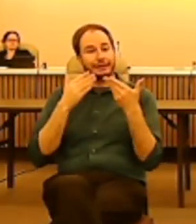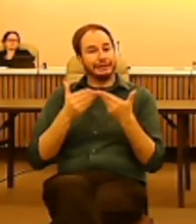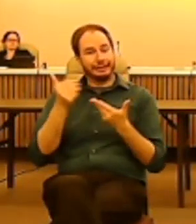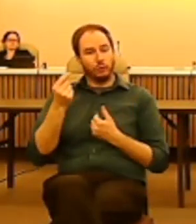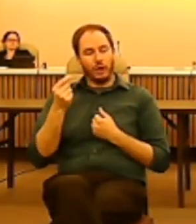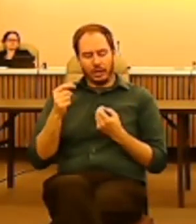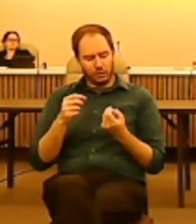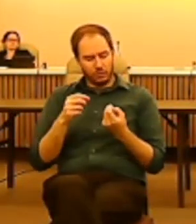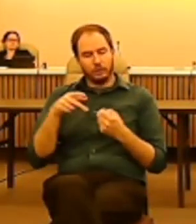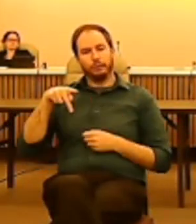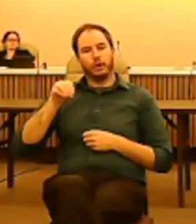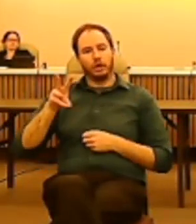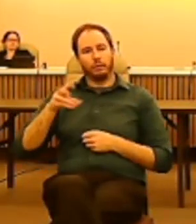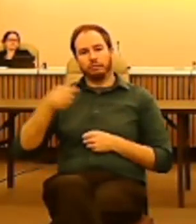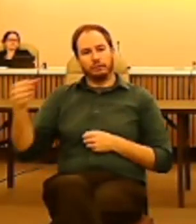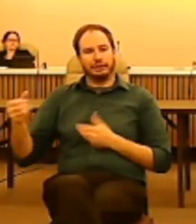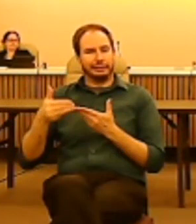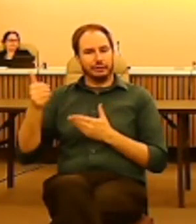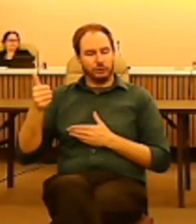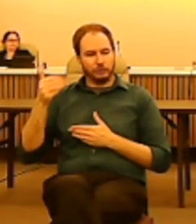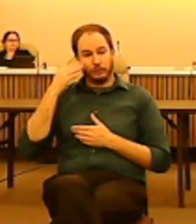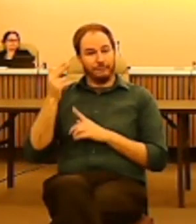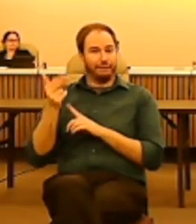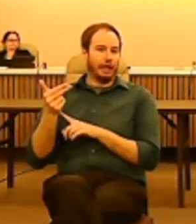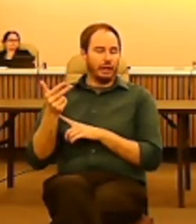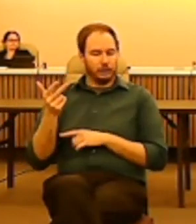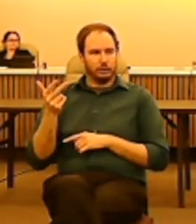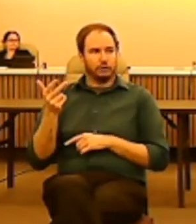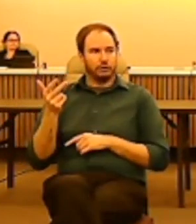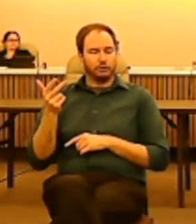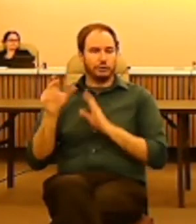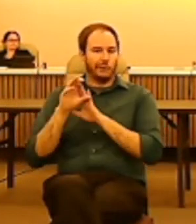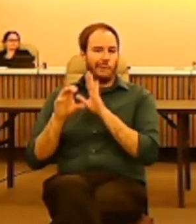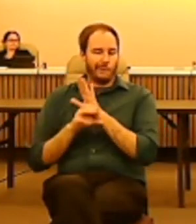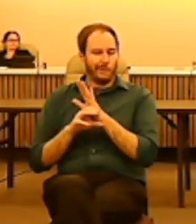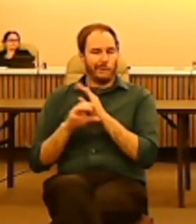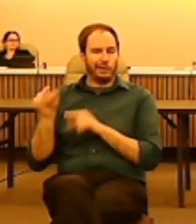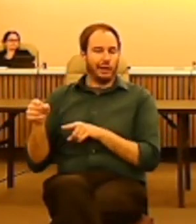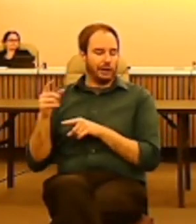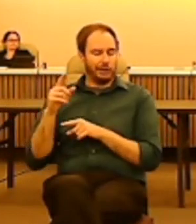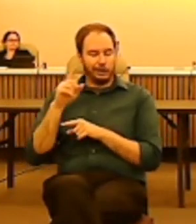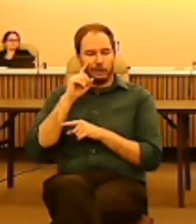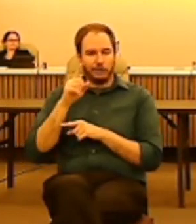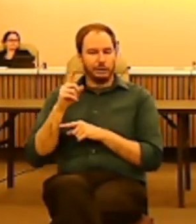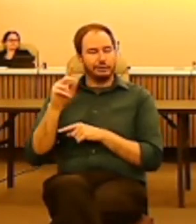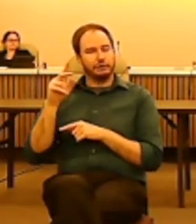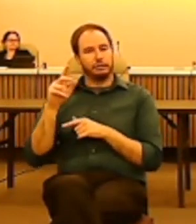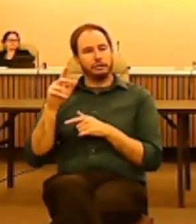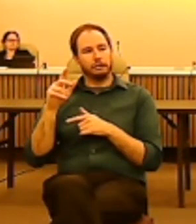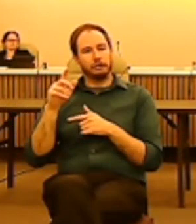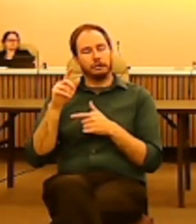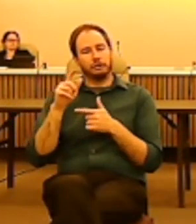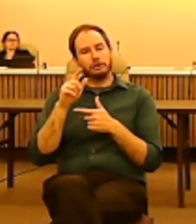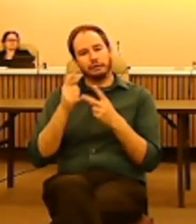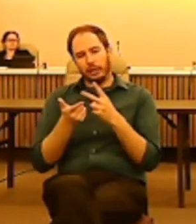actually to move over is the POW flag, because from a flag code standpoint, that one is actually second in line. You'll